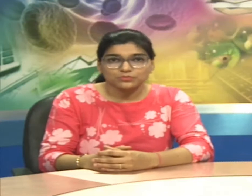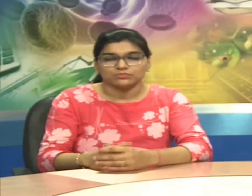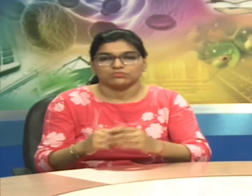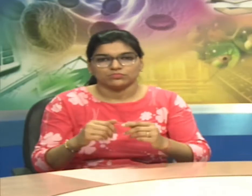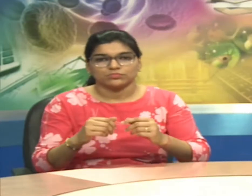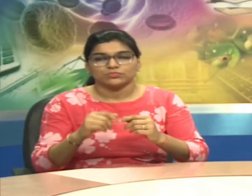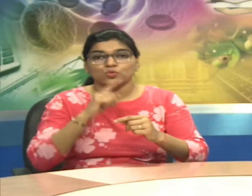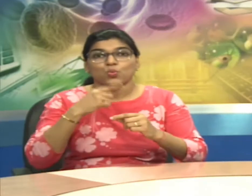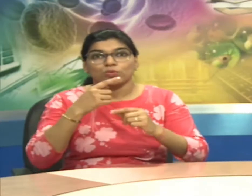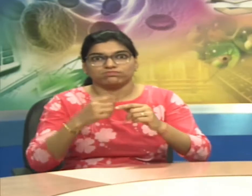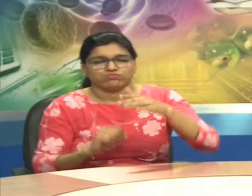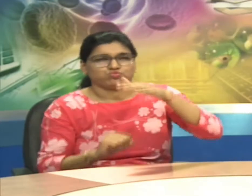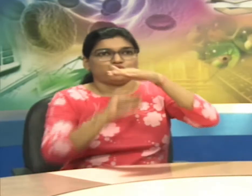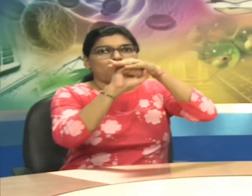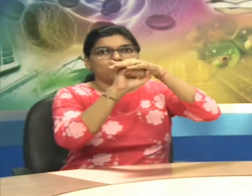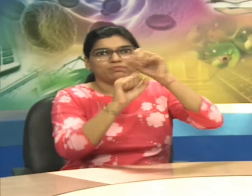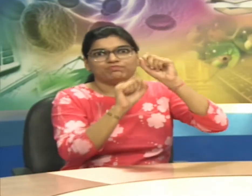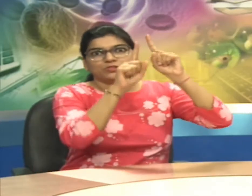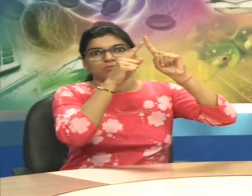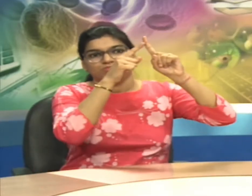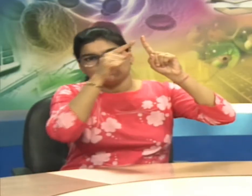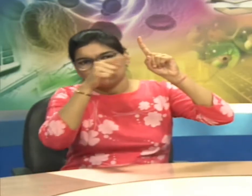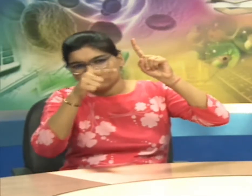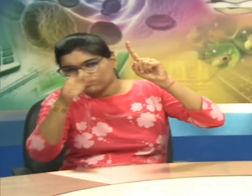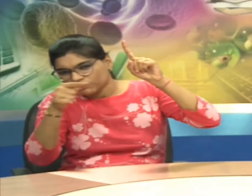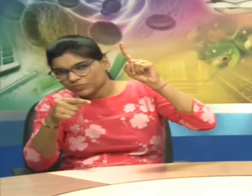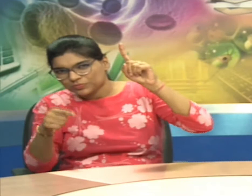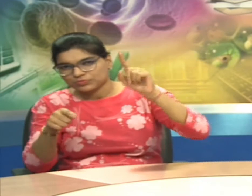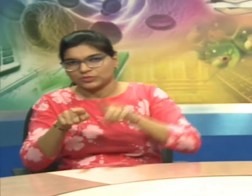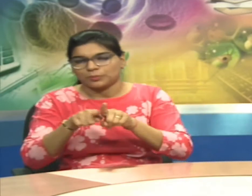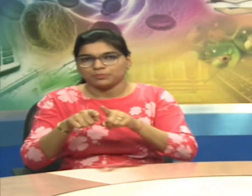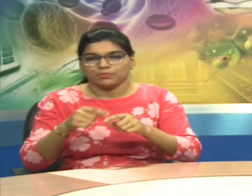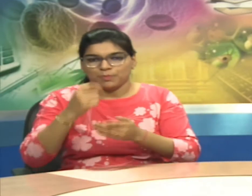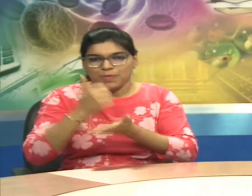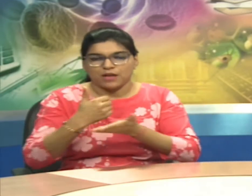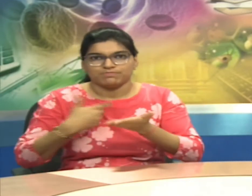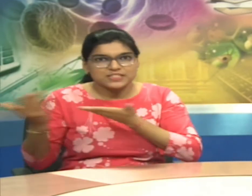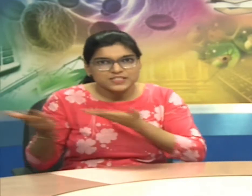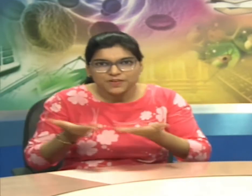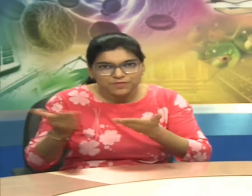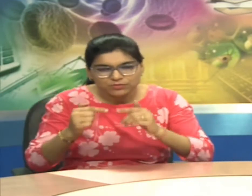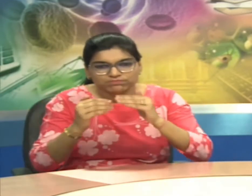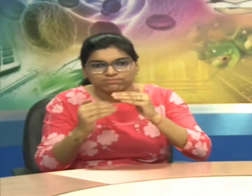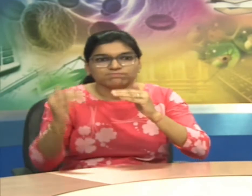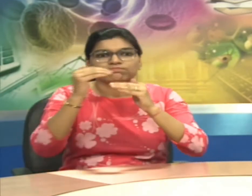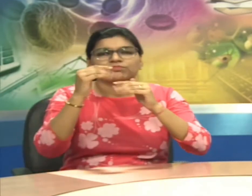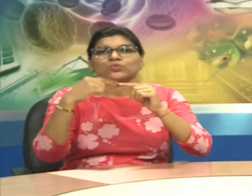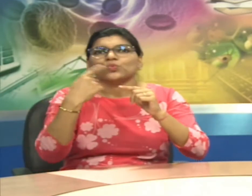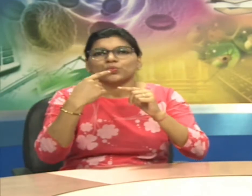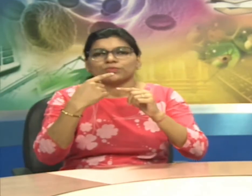Next word is apex, means the top of a management.